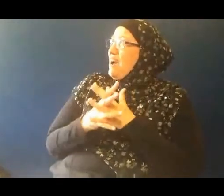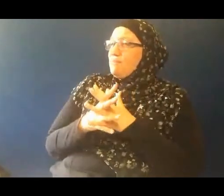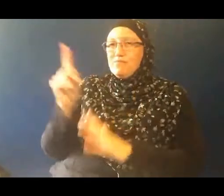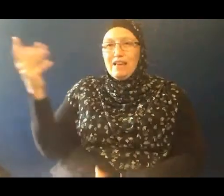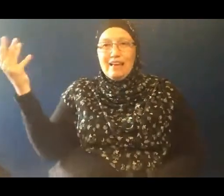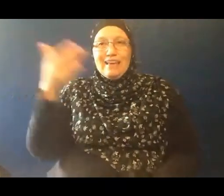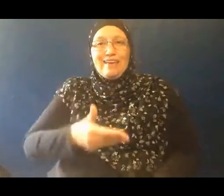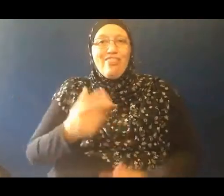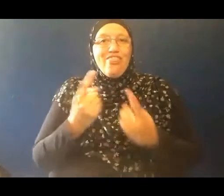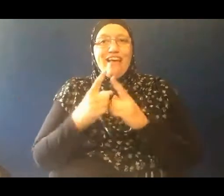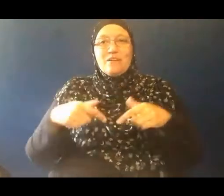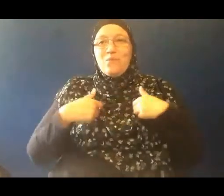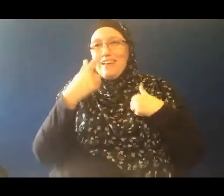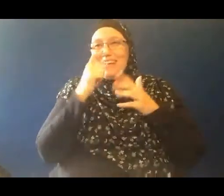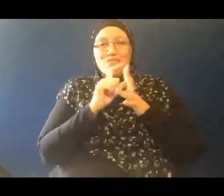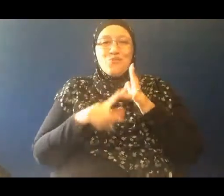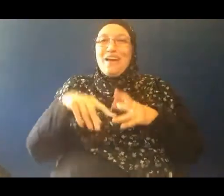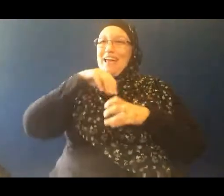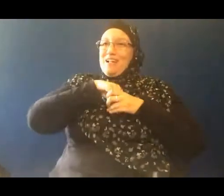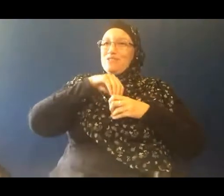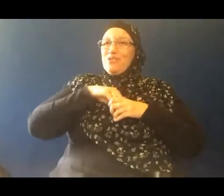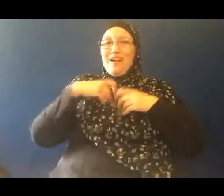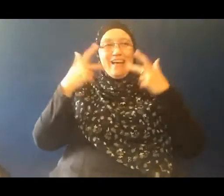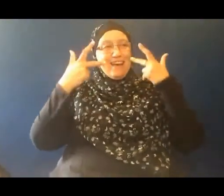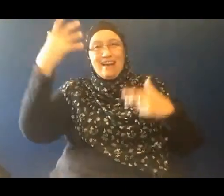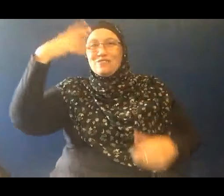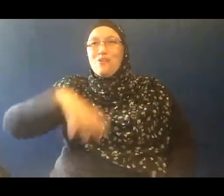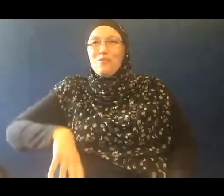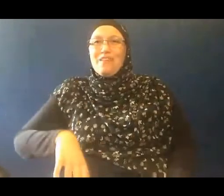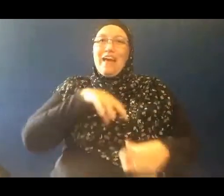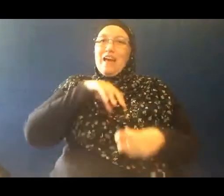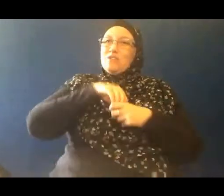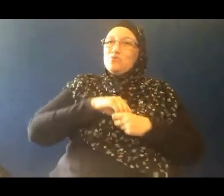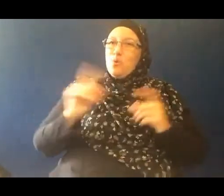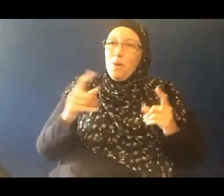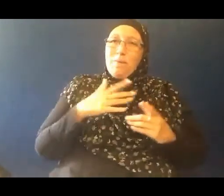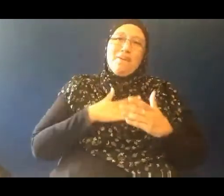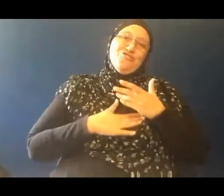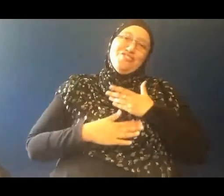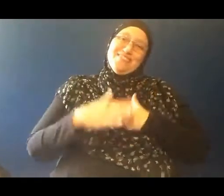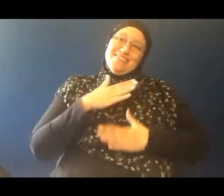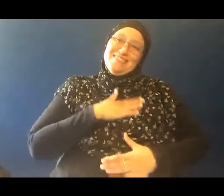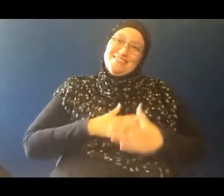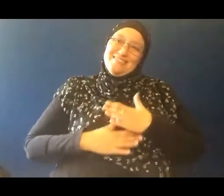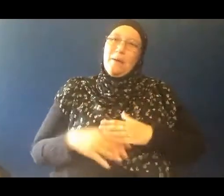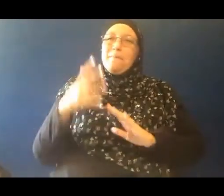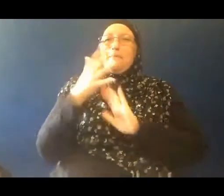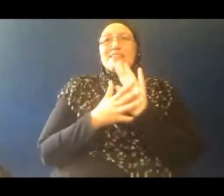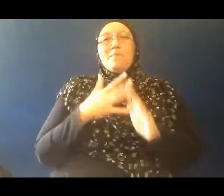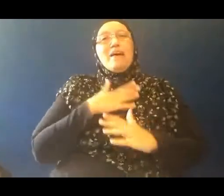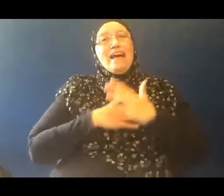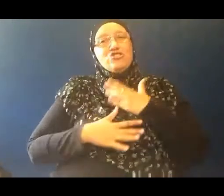tools, internal and external. An internal tool is patience. And hence, patience is a